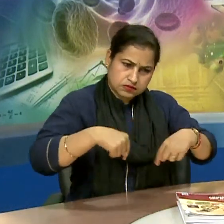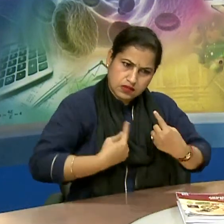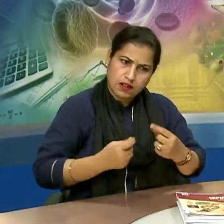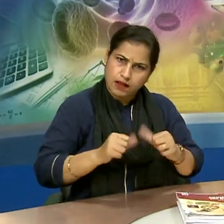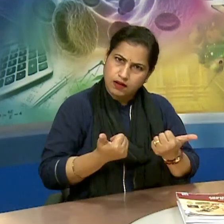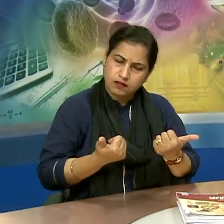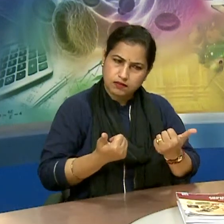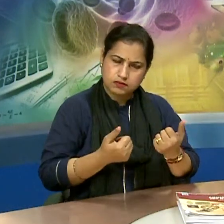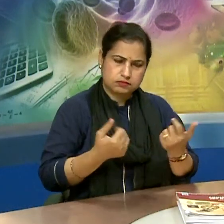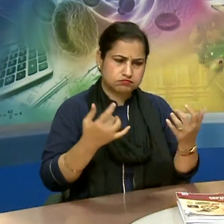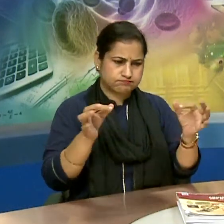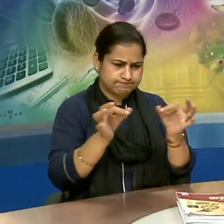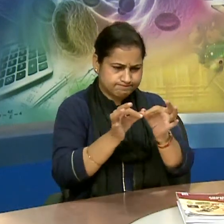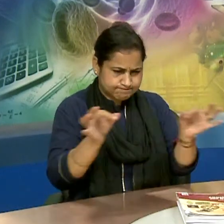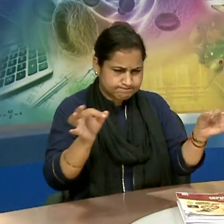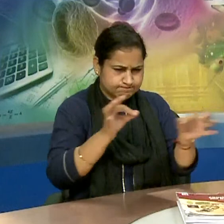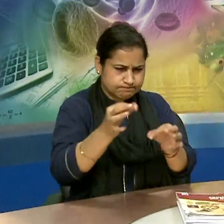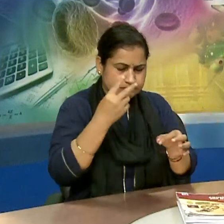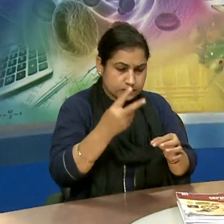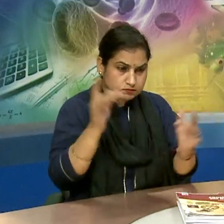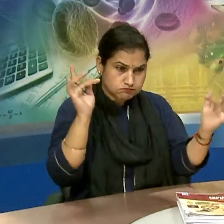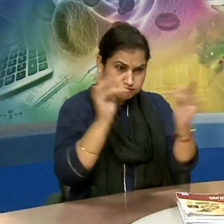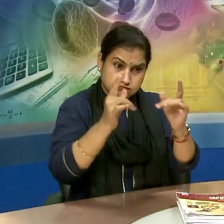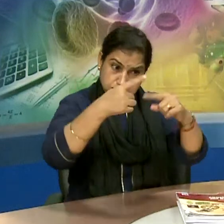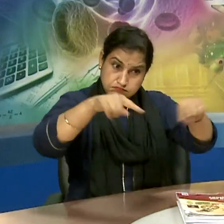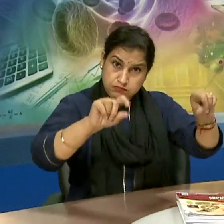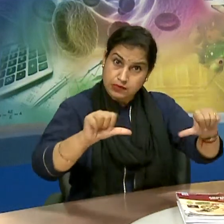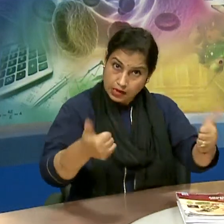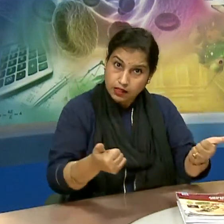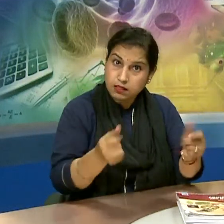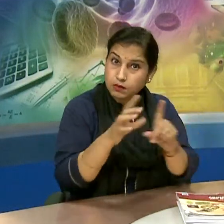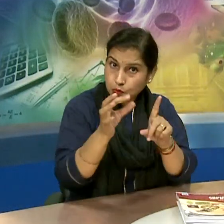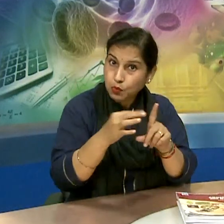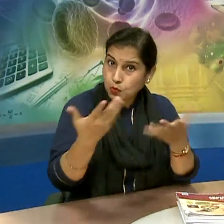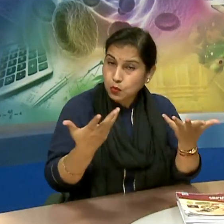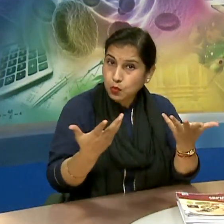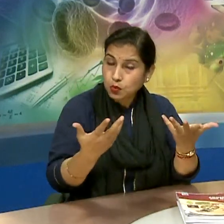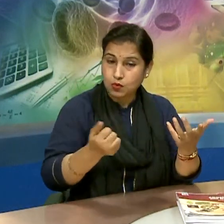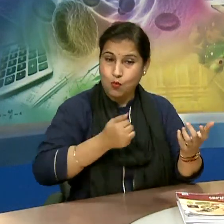accuracy of the measurement using